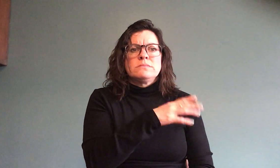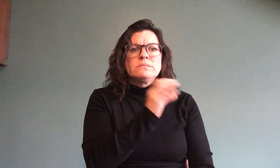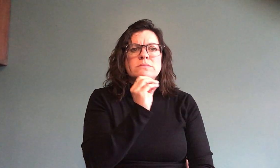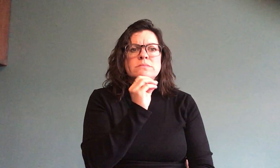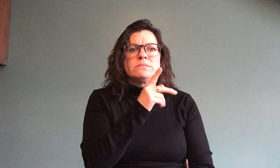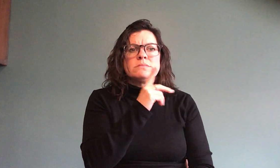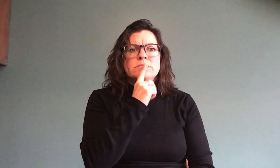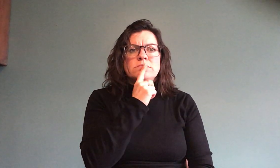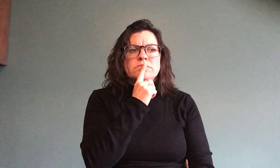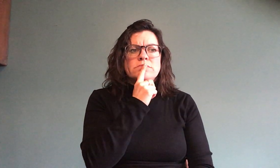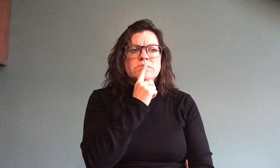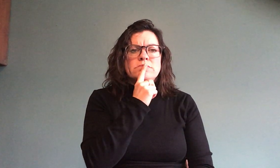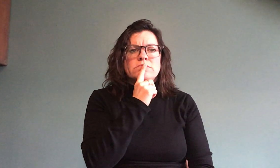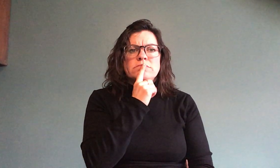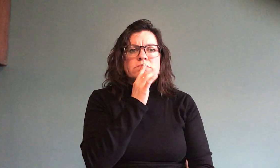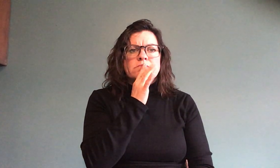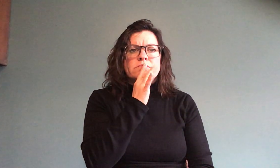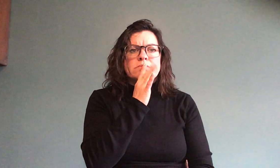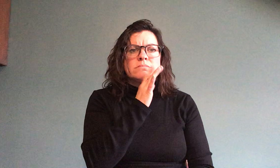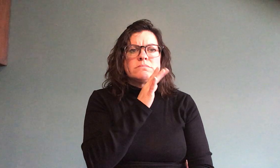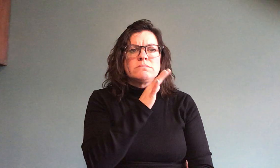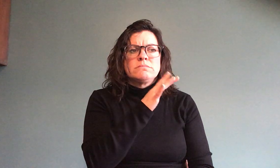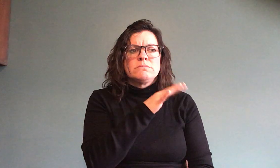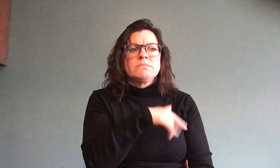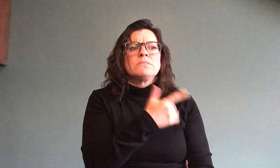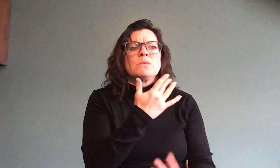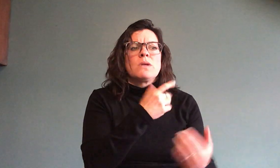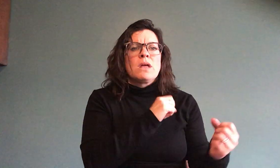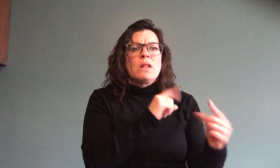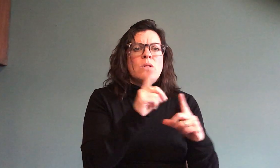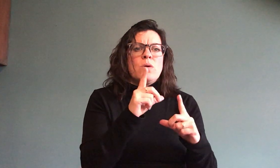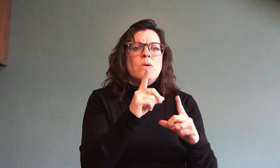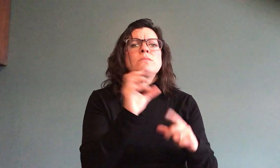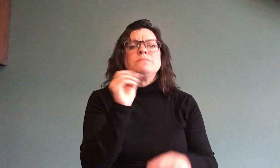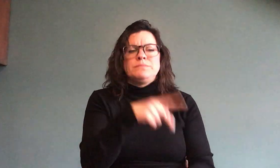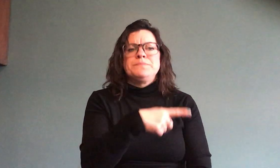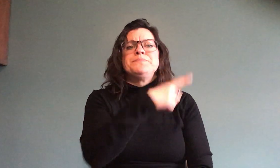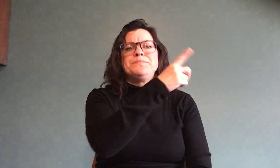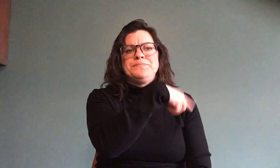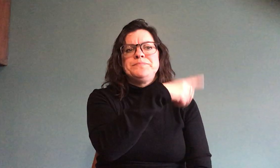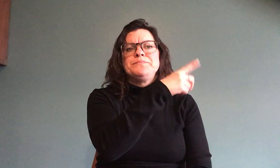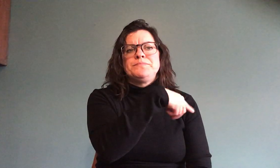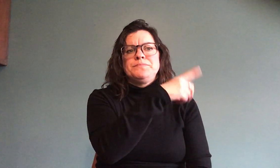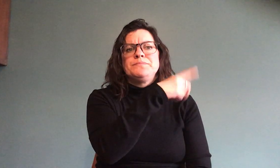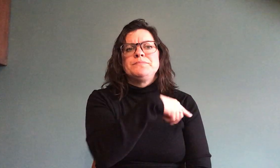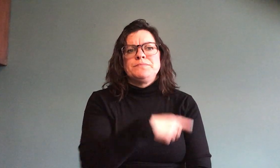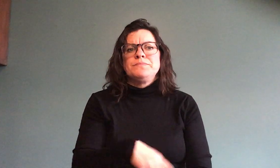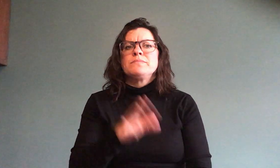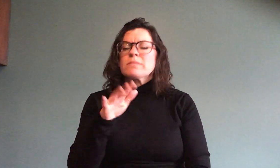Okay, follow the guidelines. All right, when you operate or someone else is operating